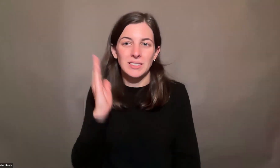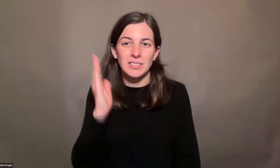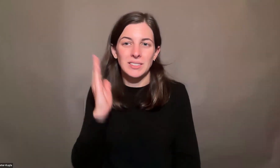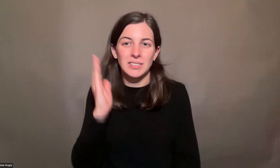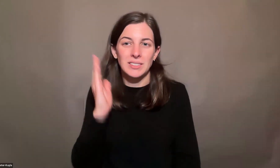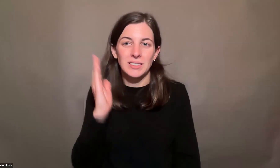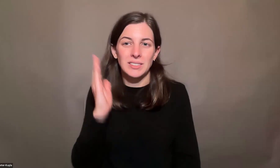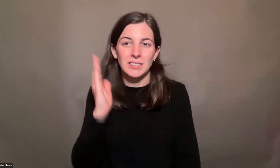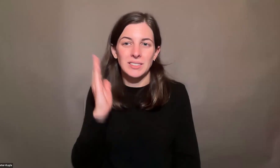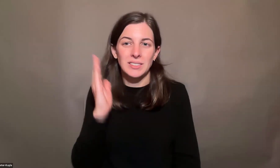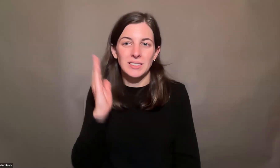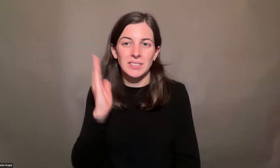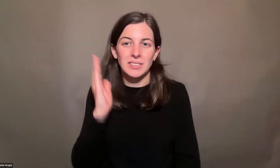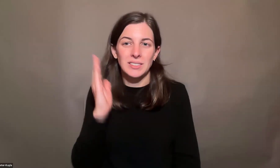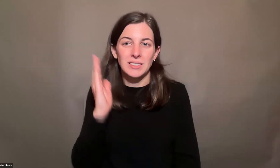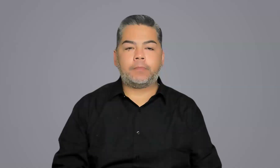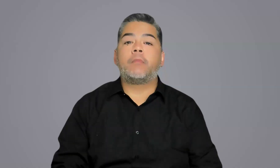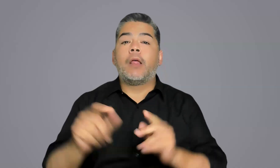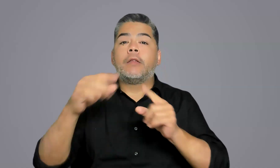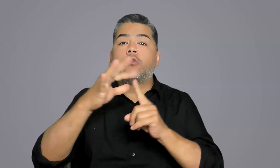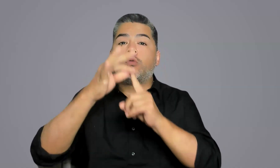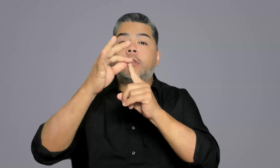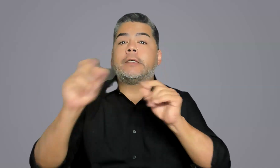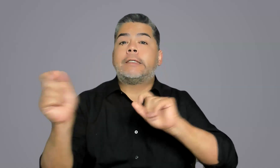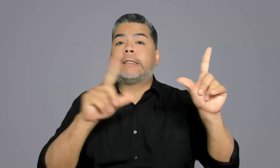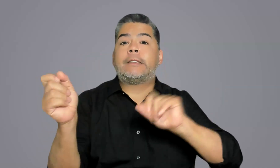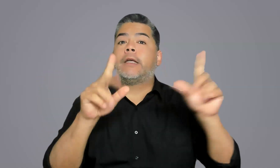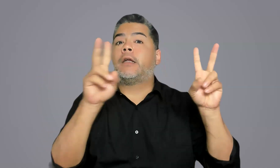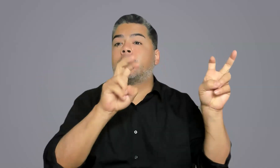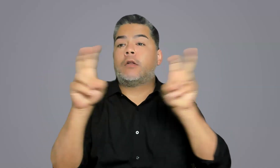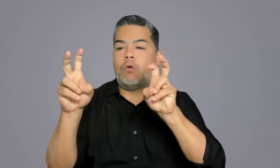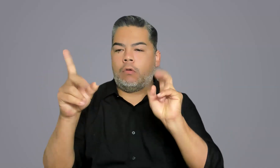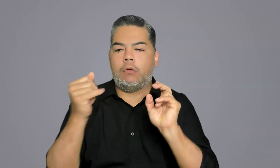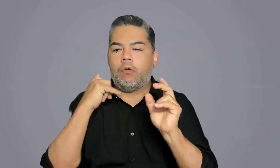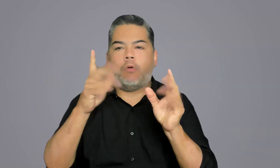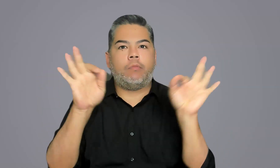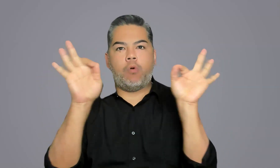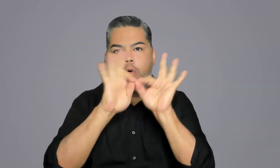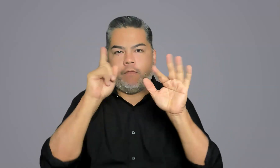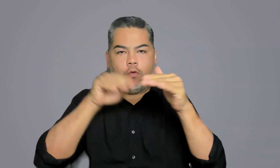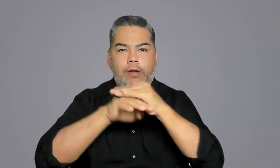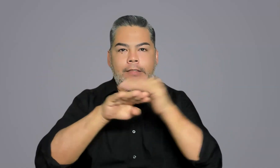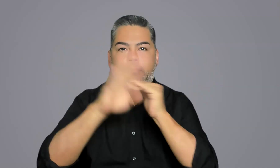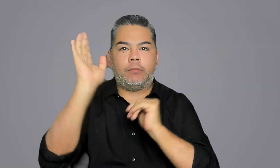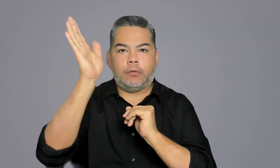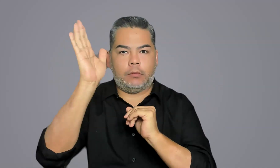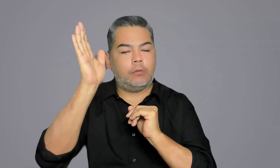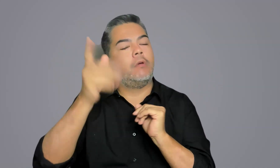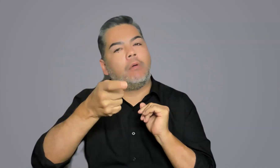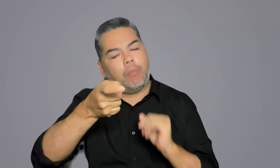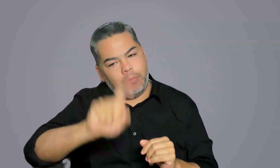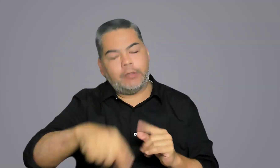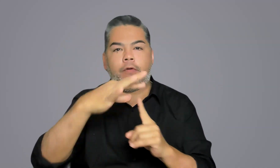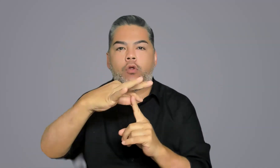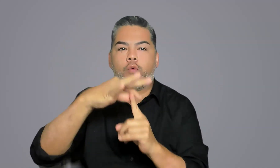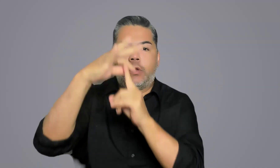Unique slide titles are a very, very important thing for accessible presentations. You must have unique descriptive titles